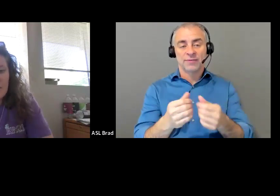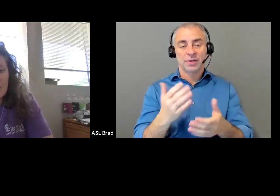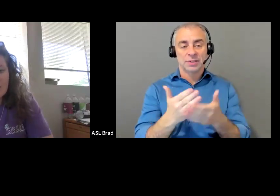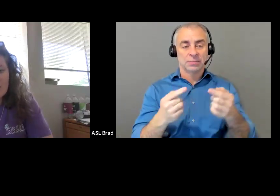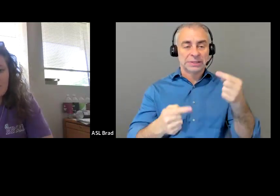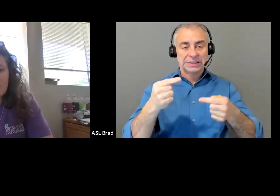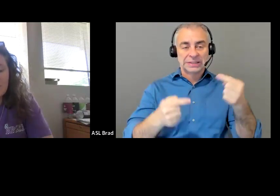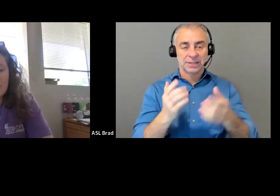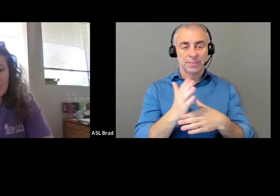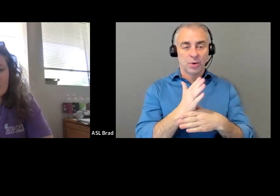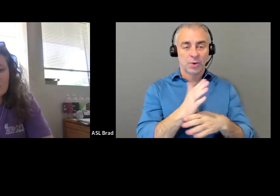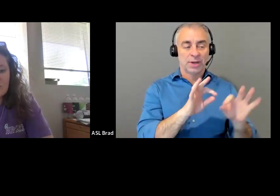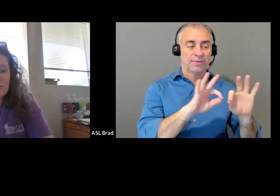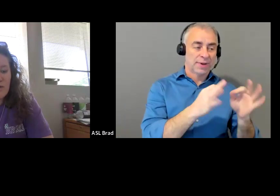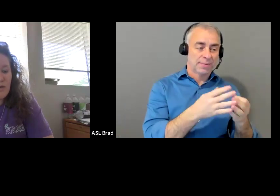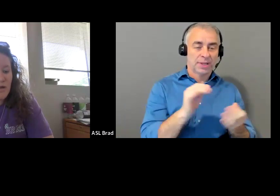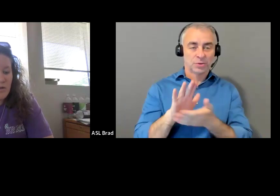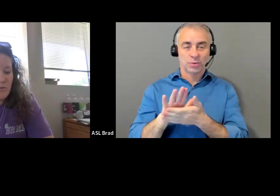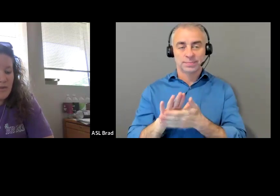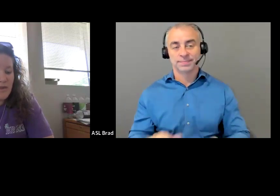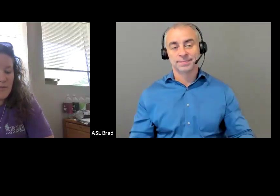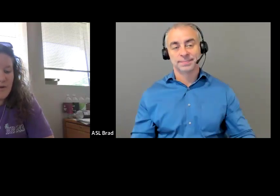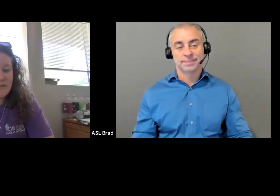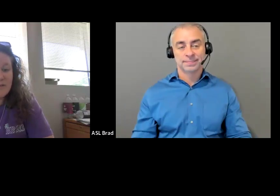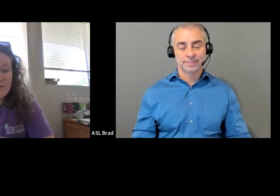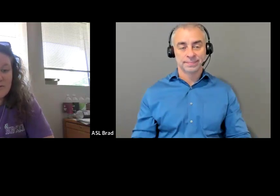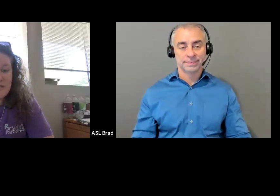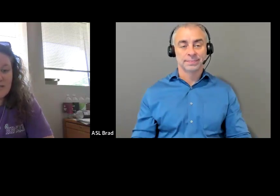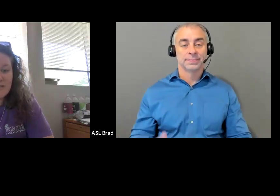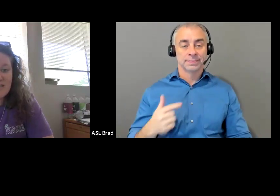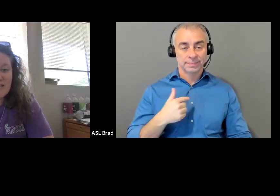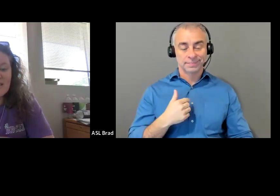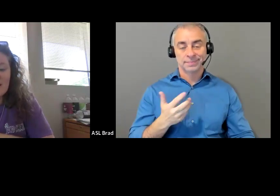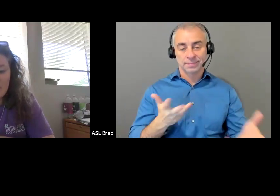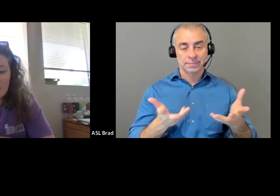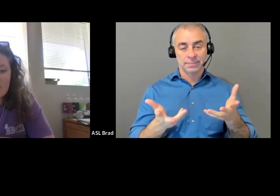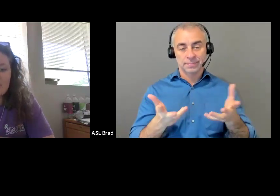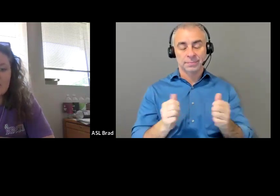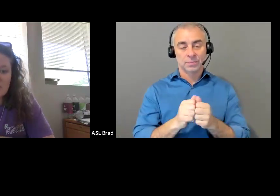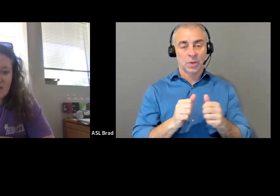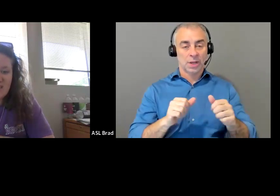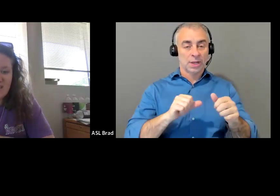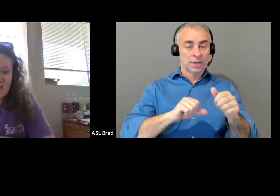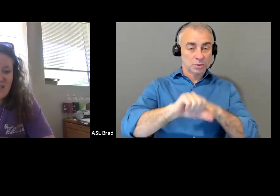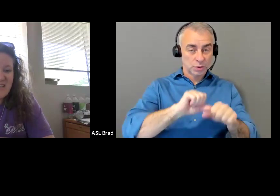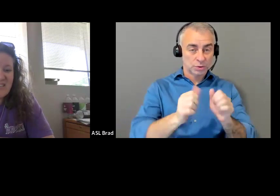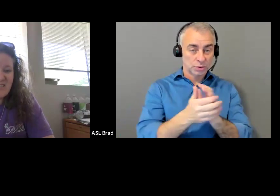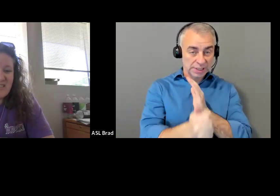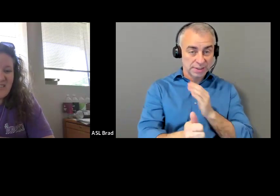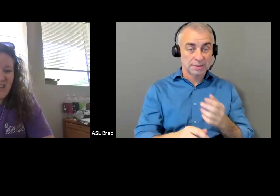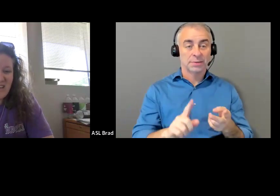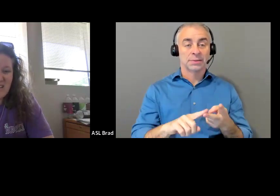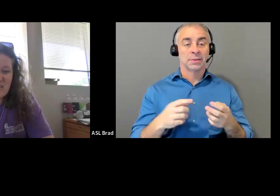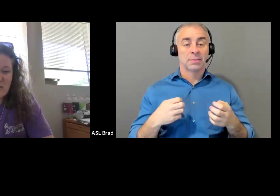that may arise. But I do work a lot with them on social skills, emotions, those kinds of things.